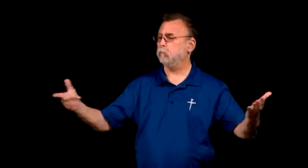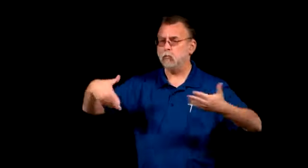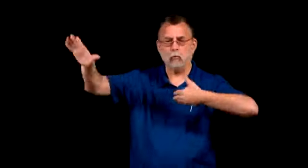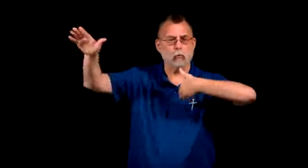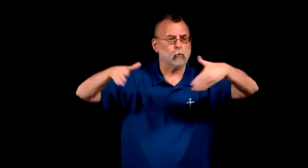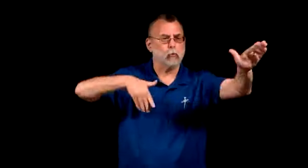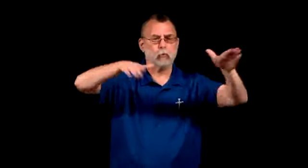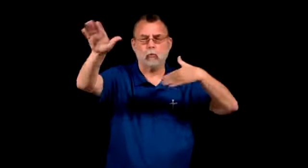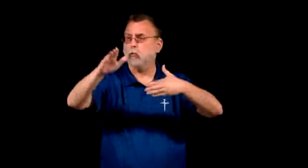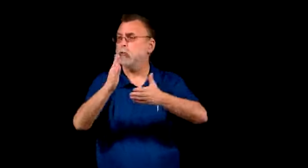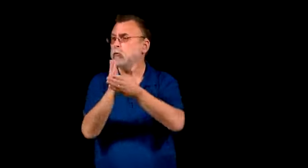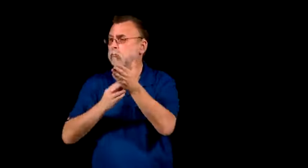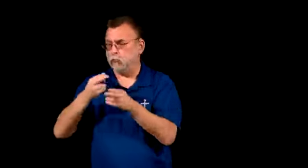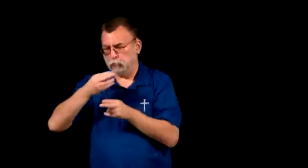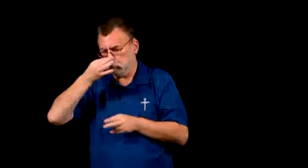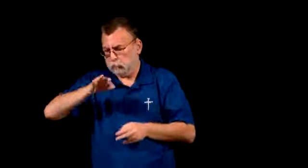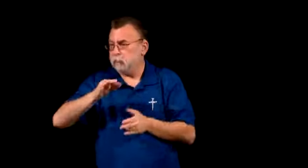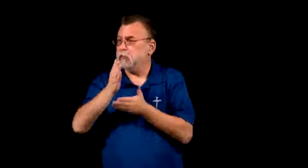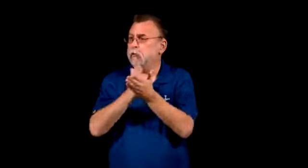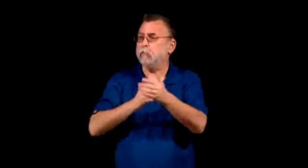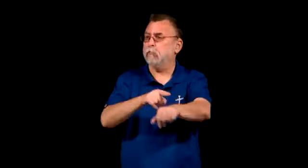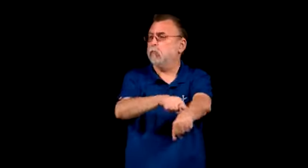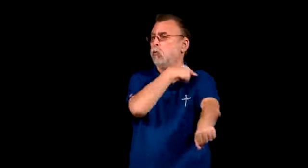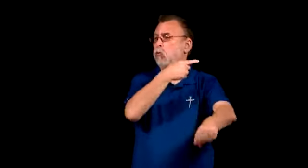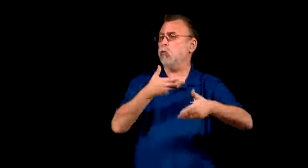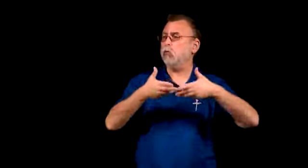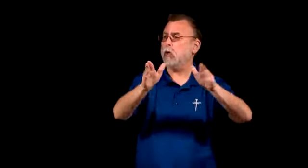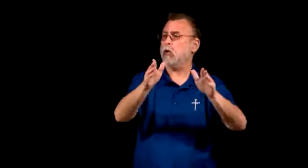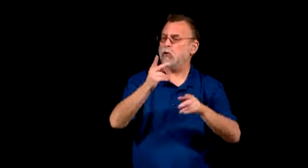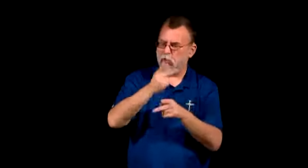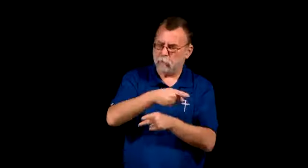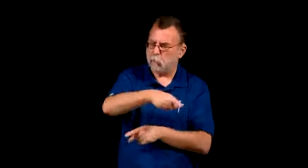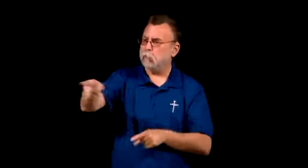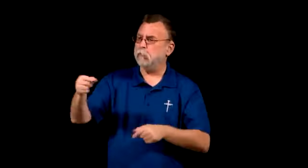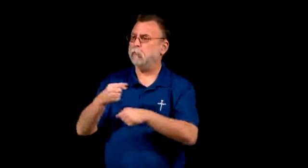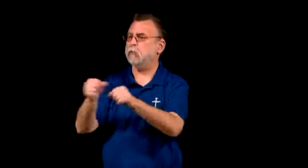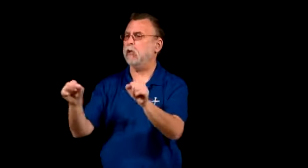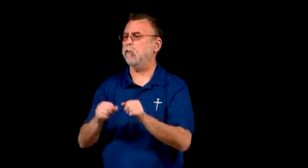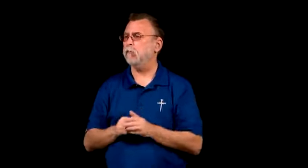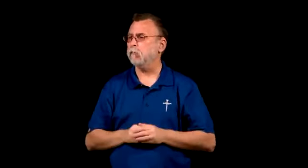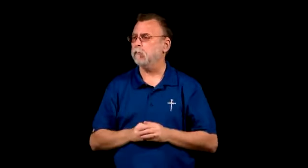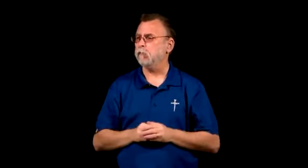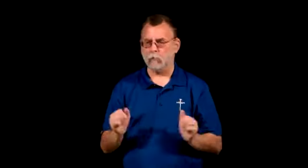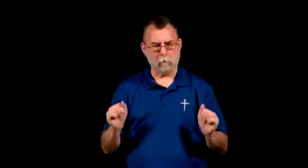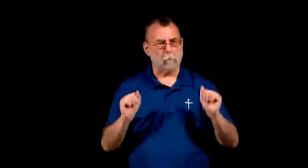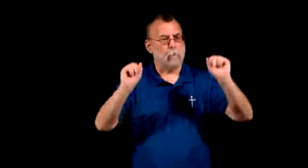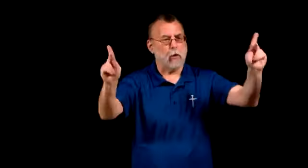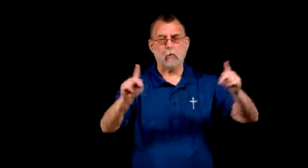We ask you to protect us as we walk through the world, to keep us